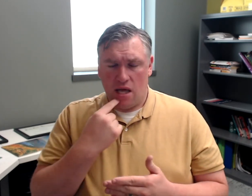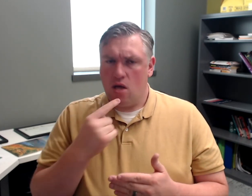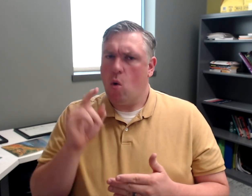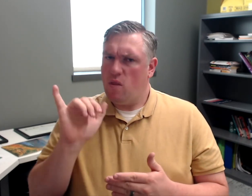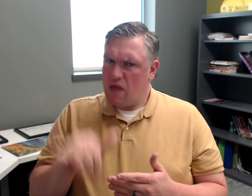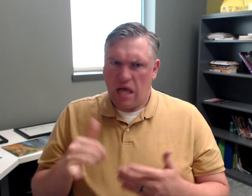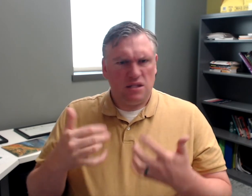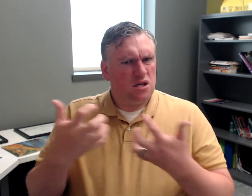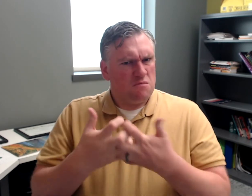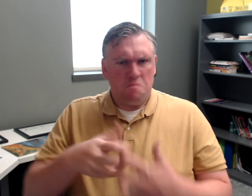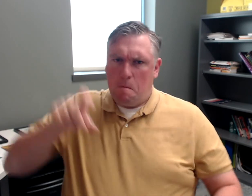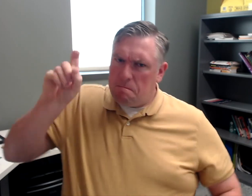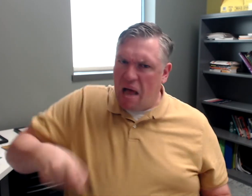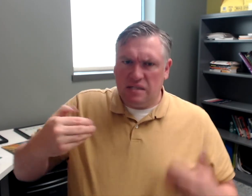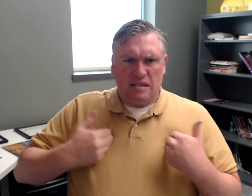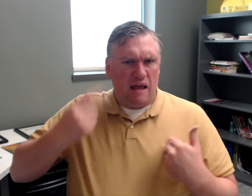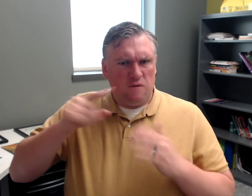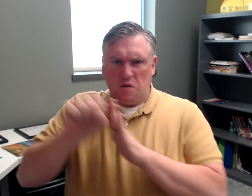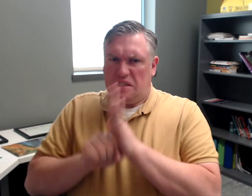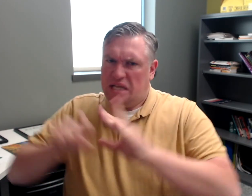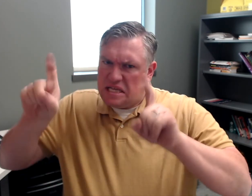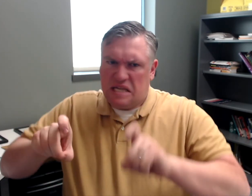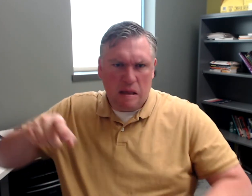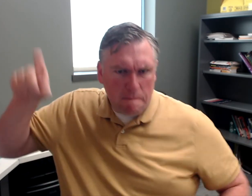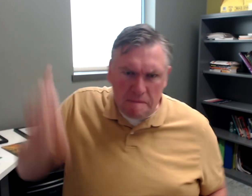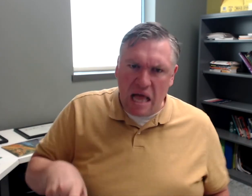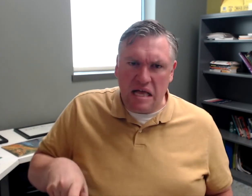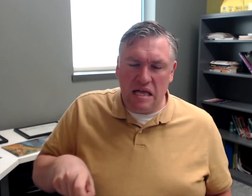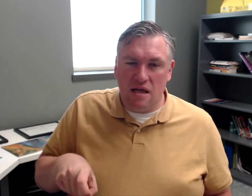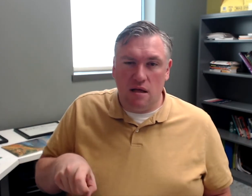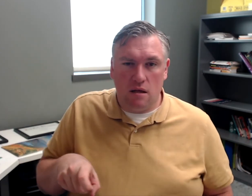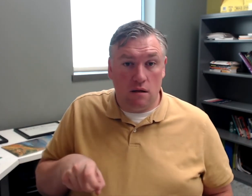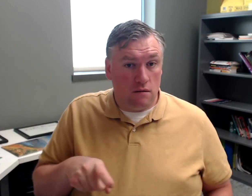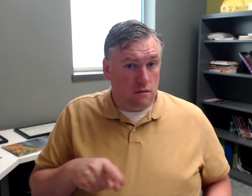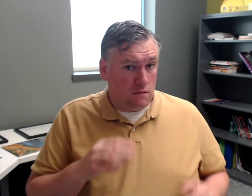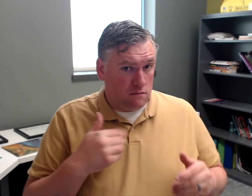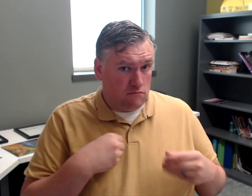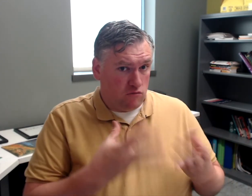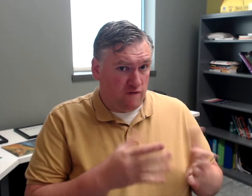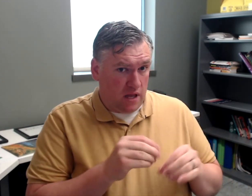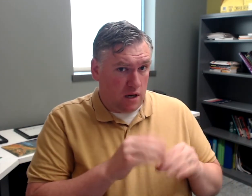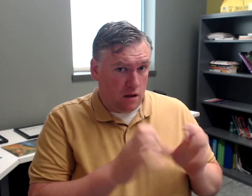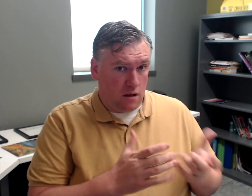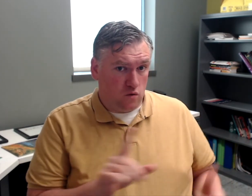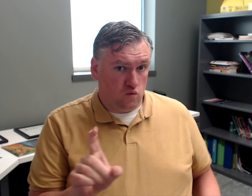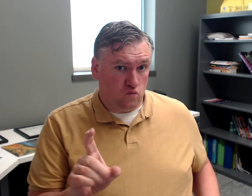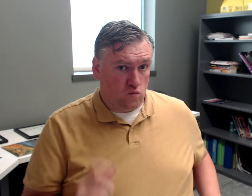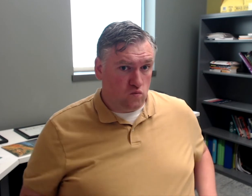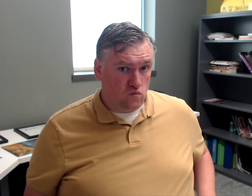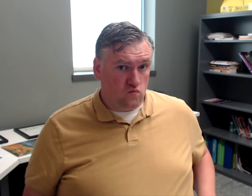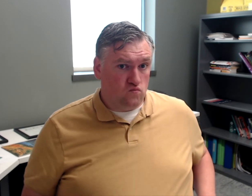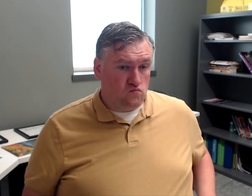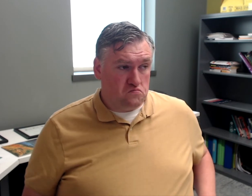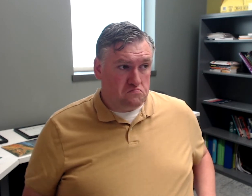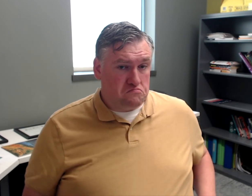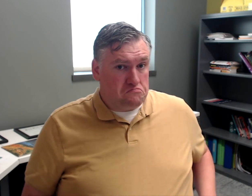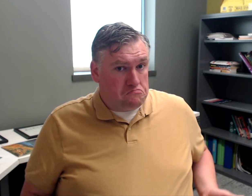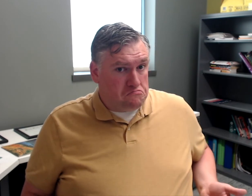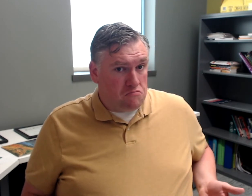too, if you say something has to happen on a state test, are you providing it in the classroom as